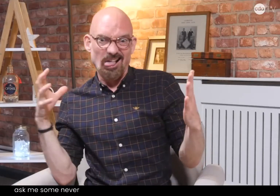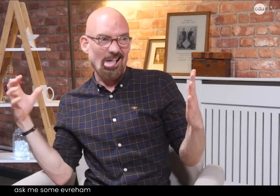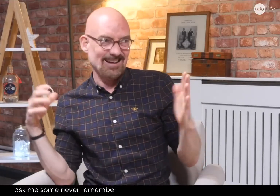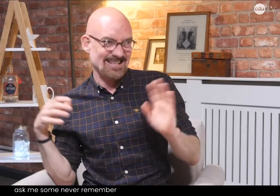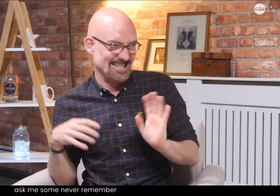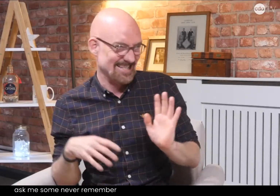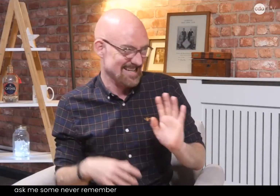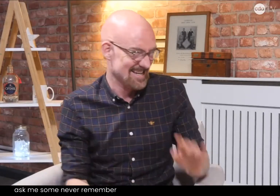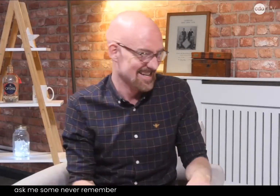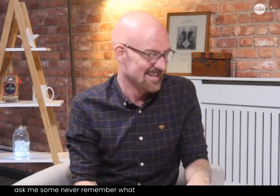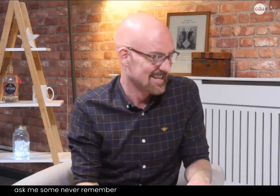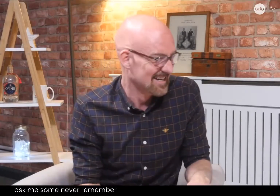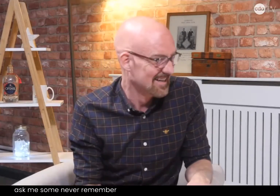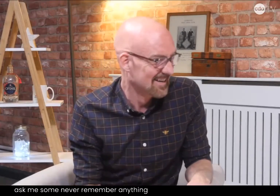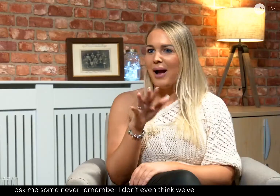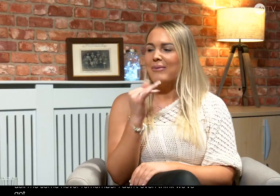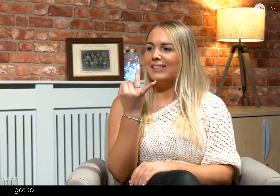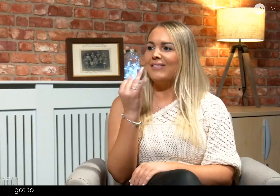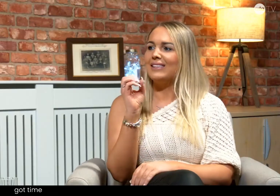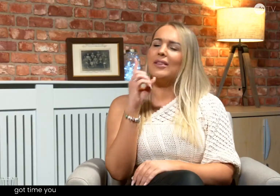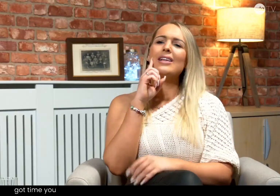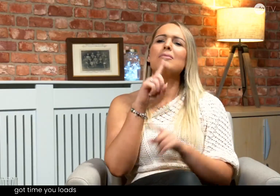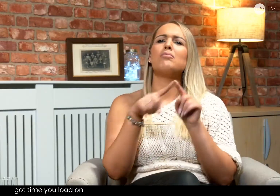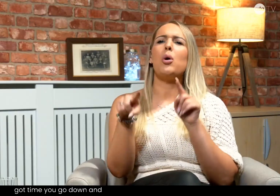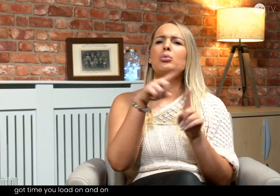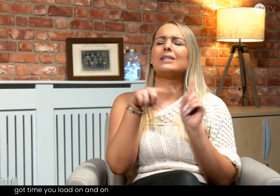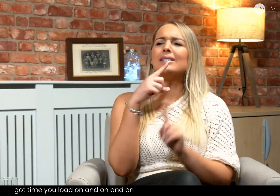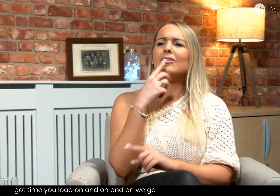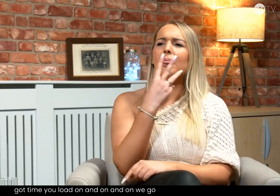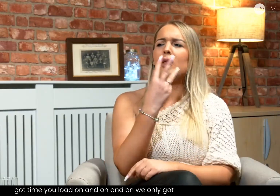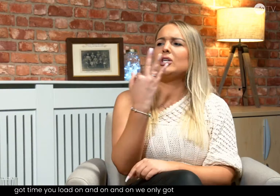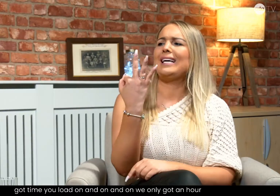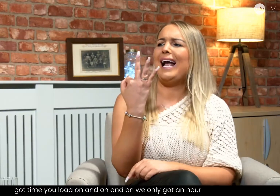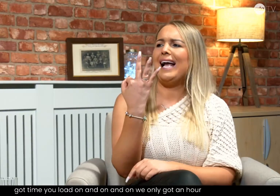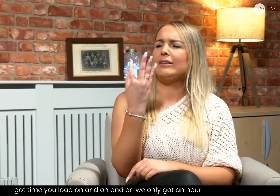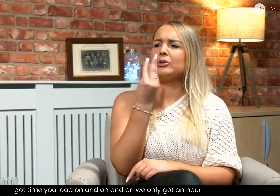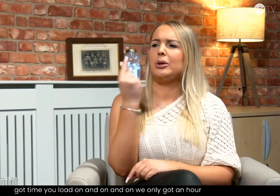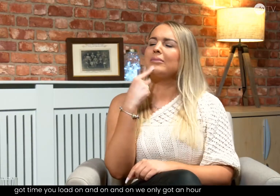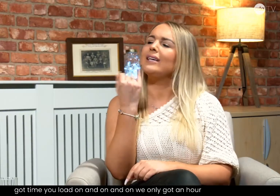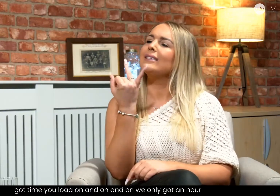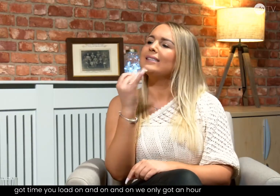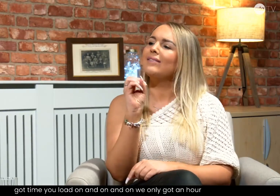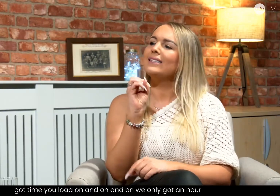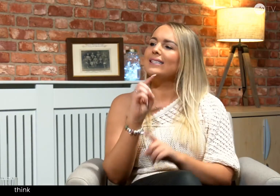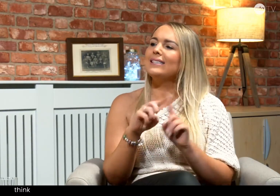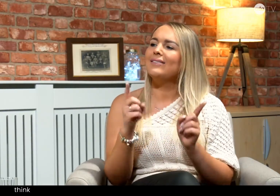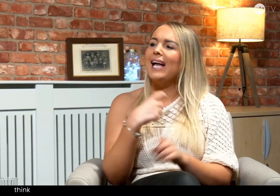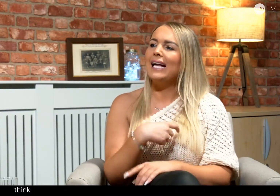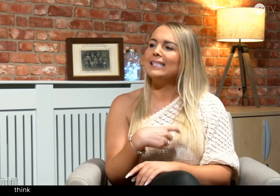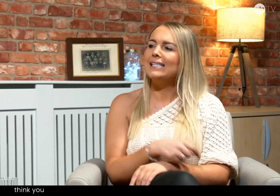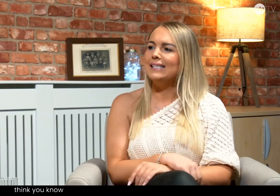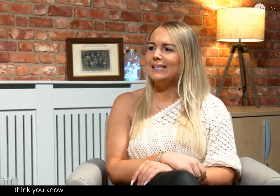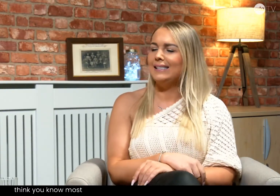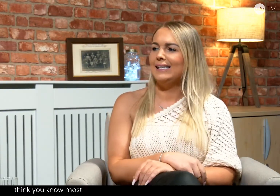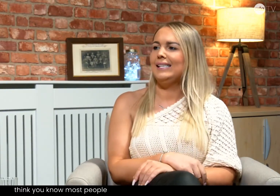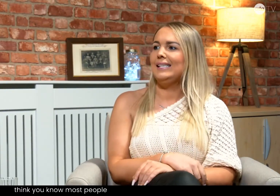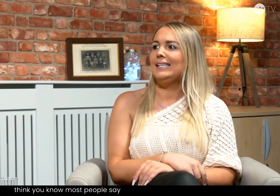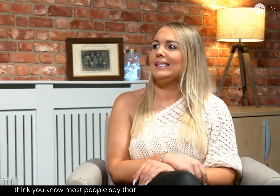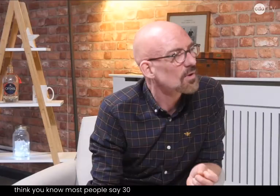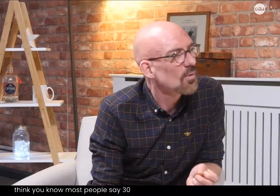got time. You know, we go on and on and on. We've only got an hour. I think, you know, most people sort of say 38 different identities, wow. And some people say